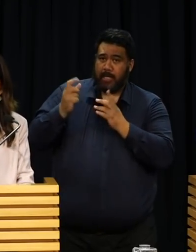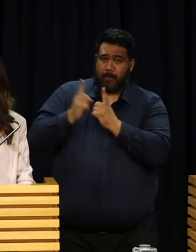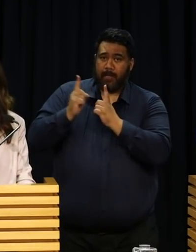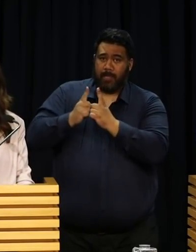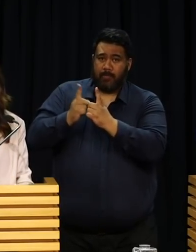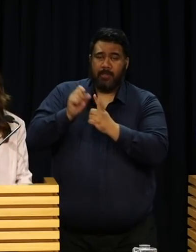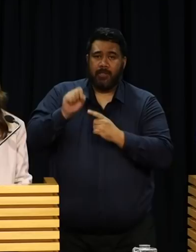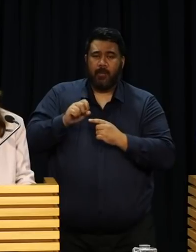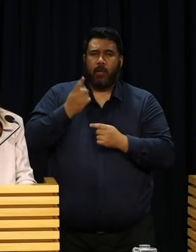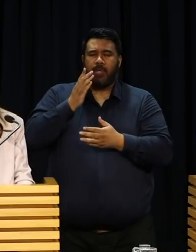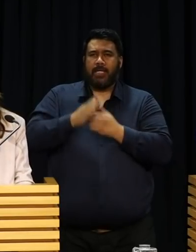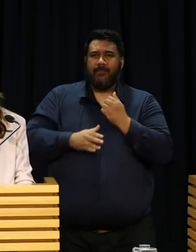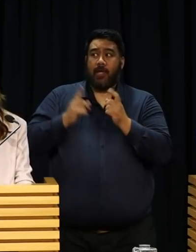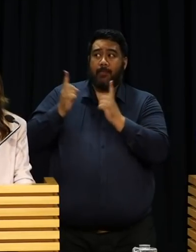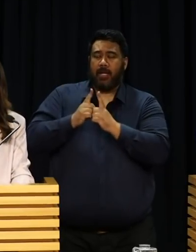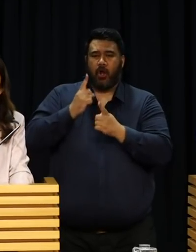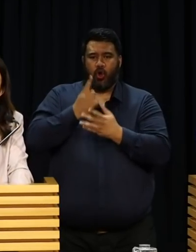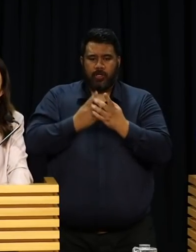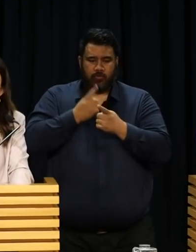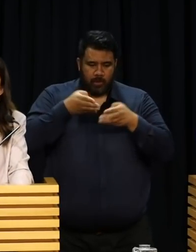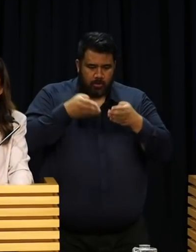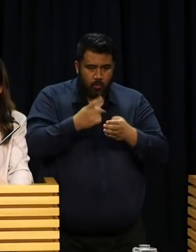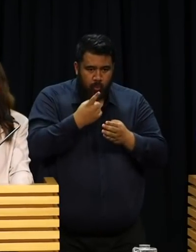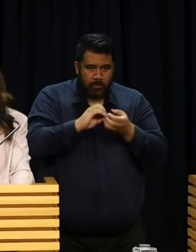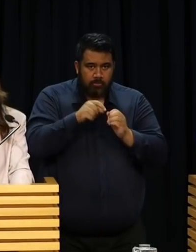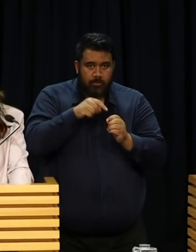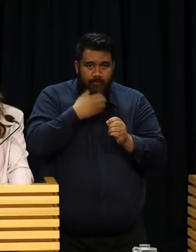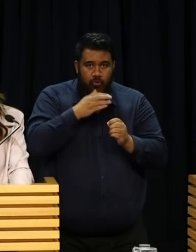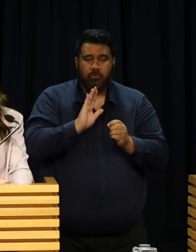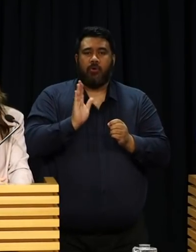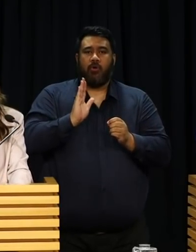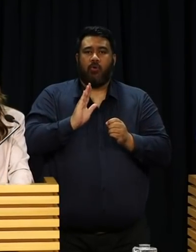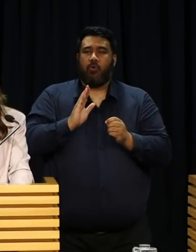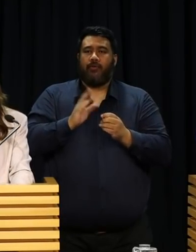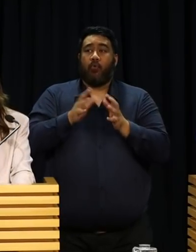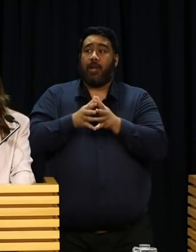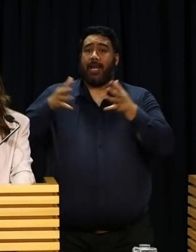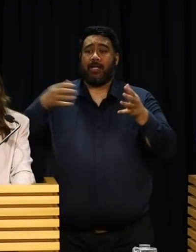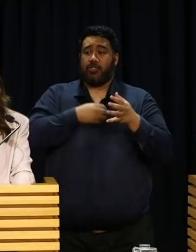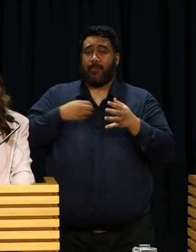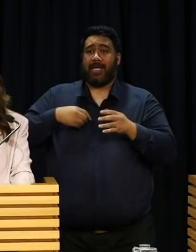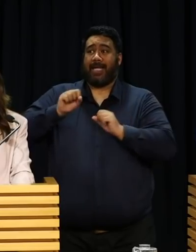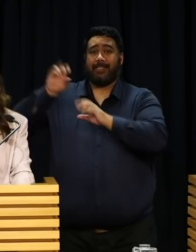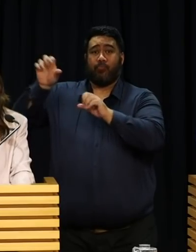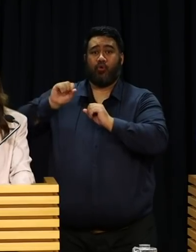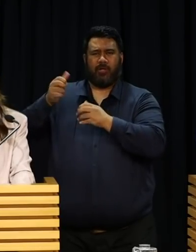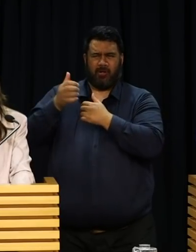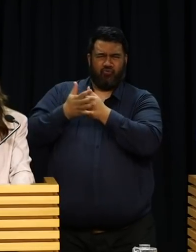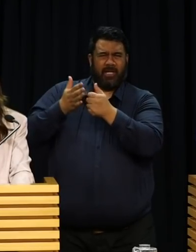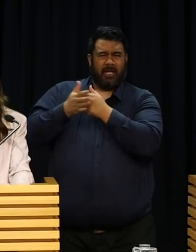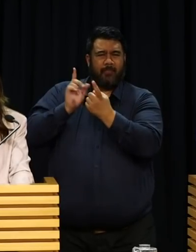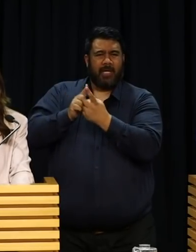my meetings are about one specific issue. For some of our larger exporters, I routinely meet, so